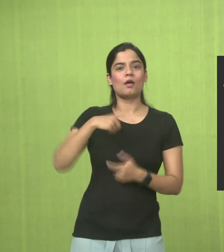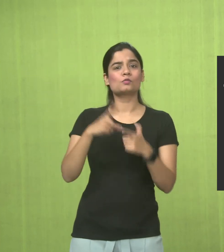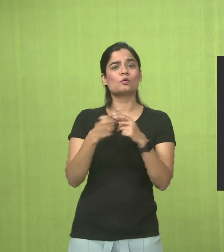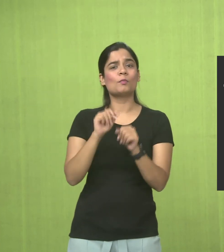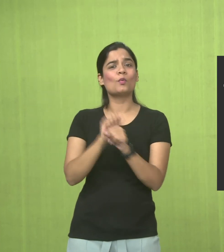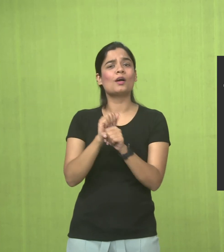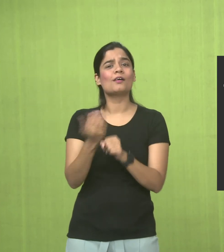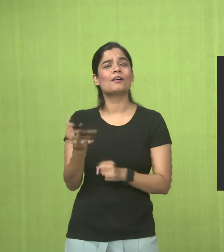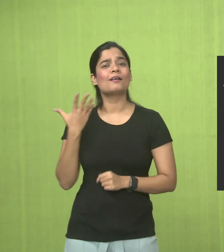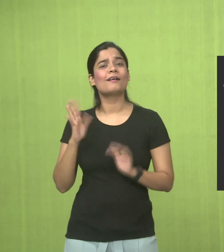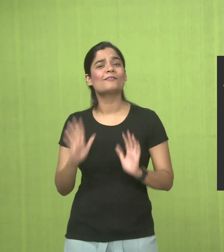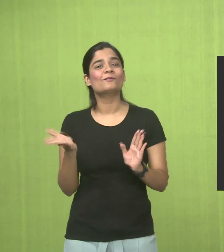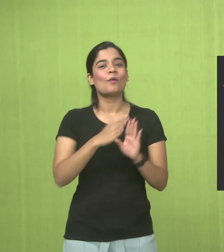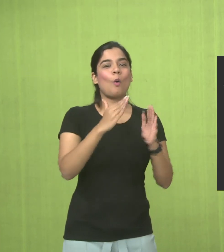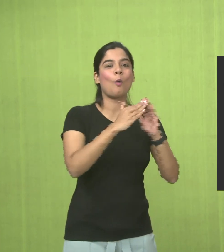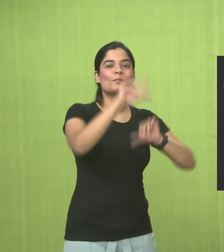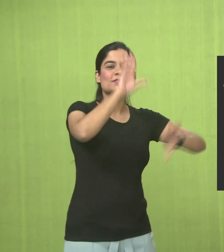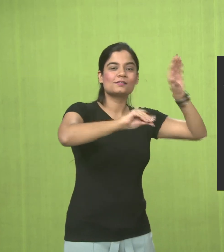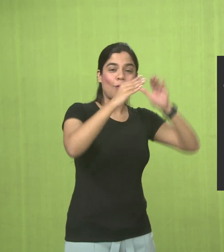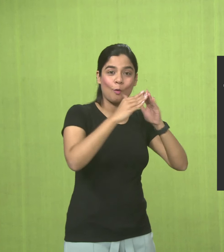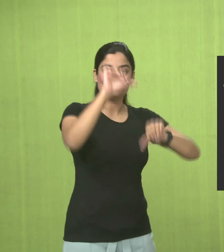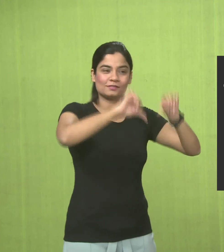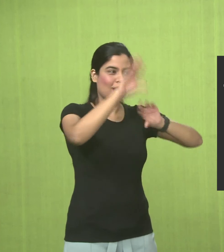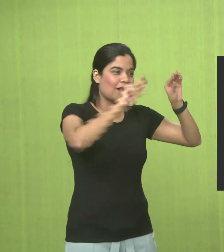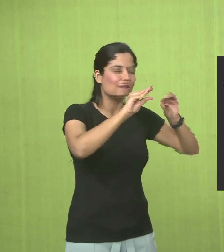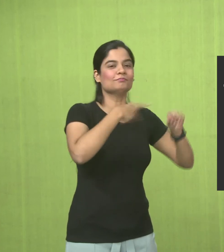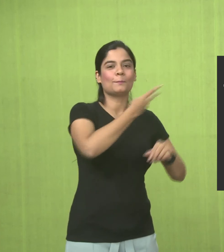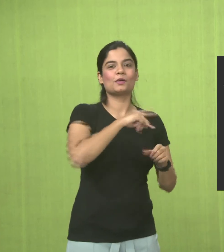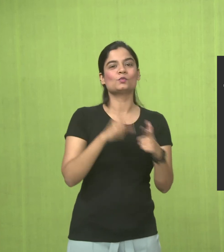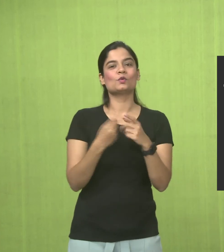assistant. So that is a job.